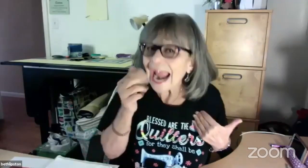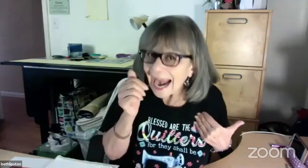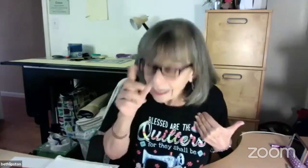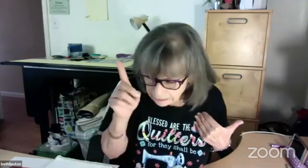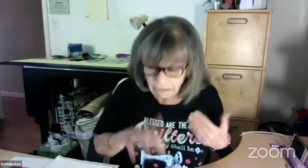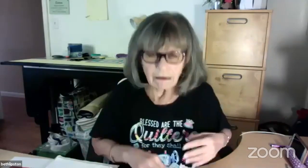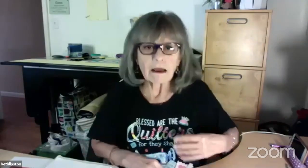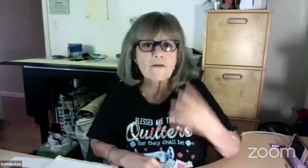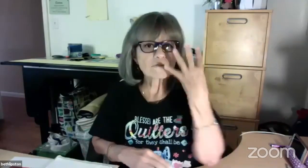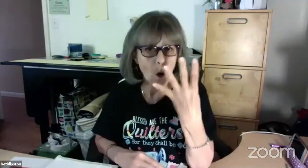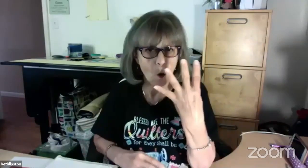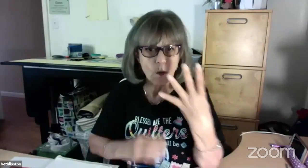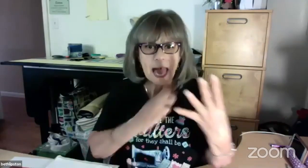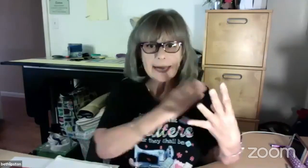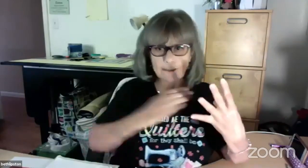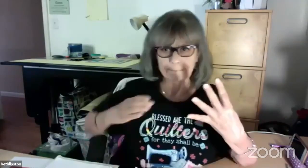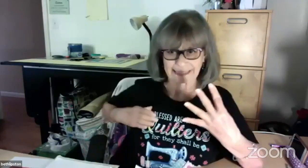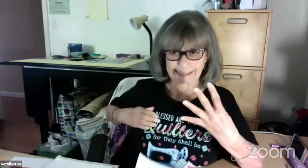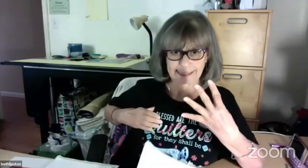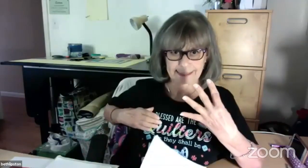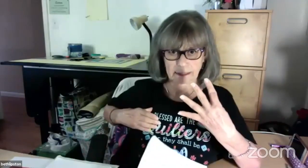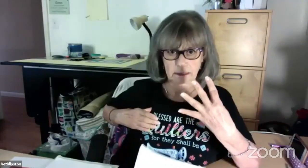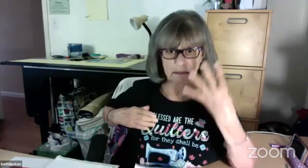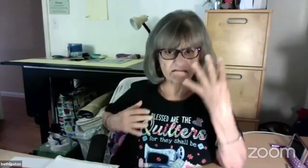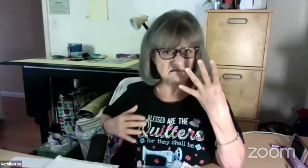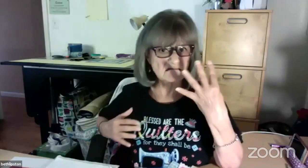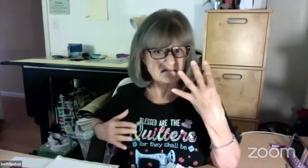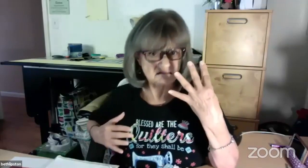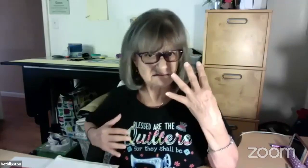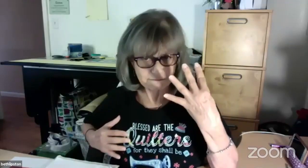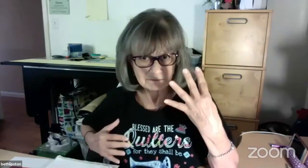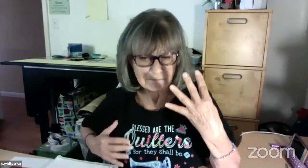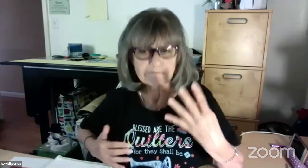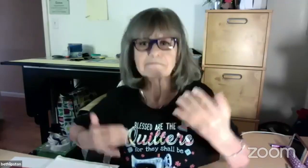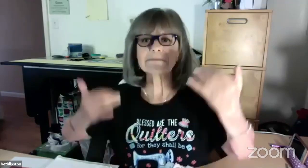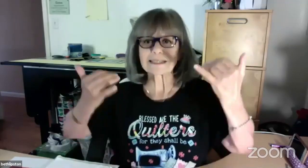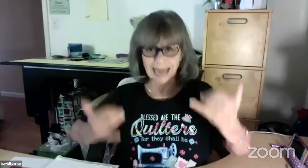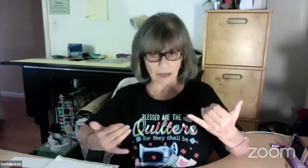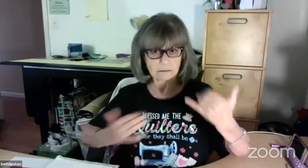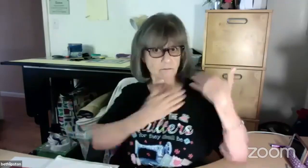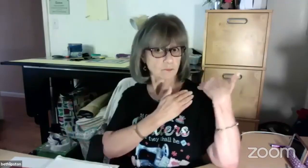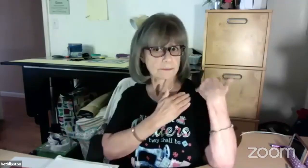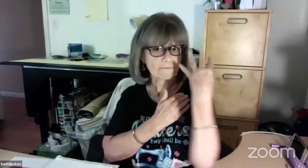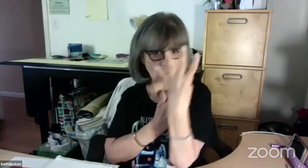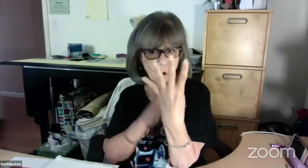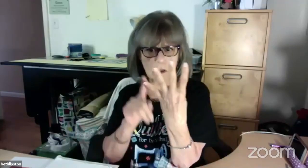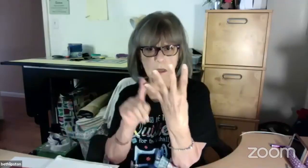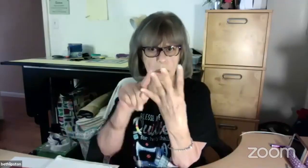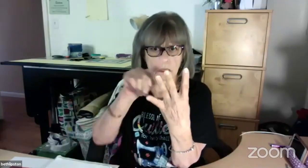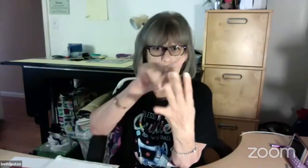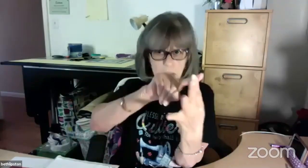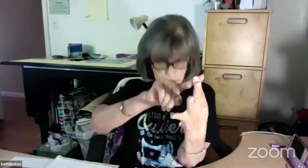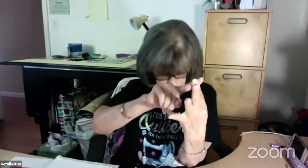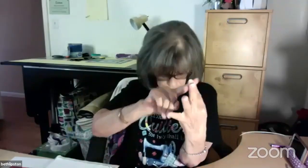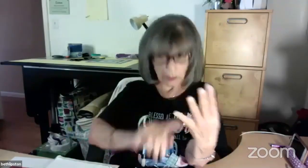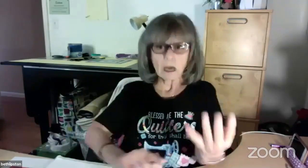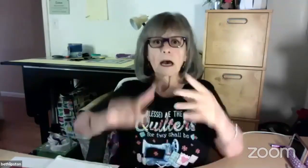past, the seniors had 4 individuals that served on a committee.